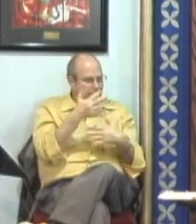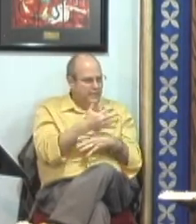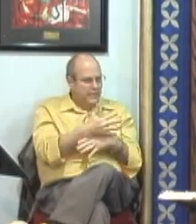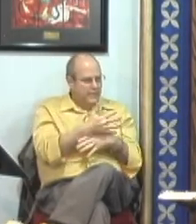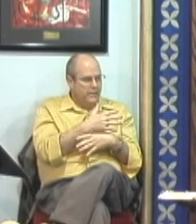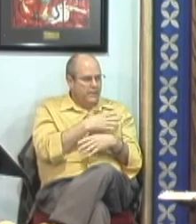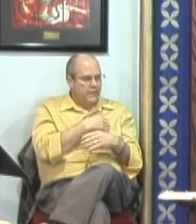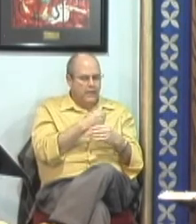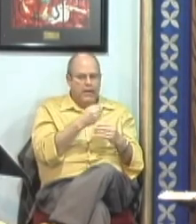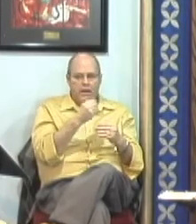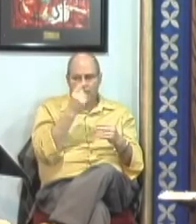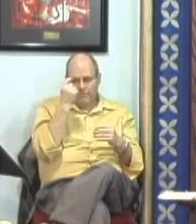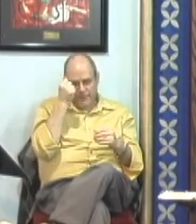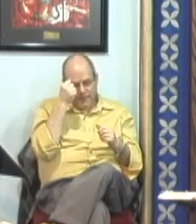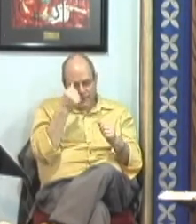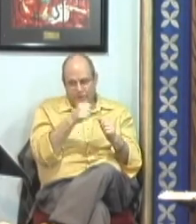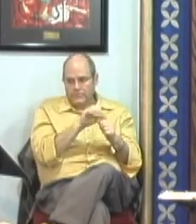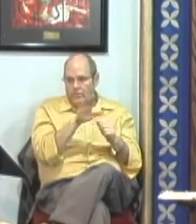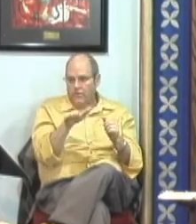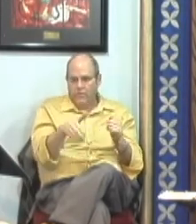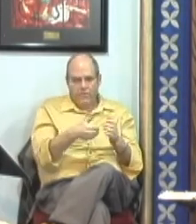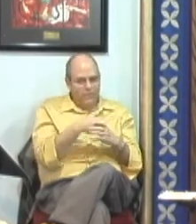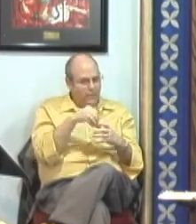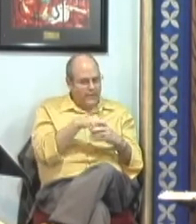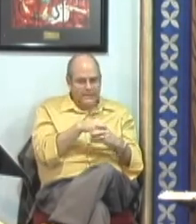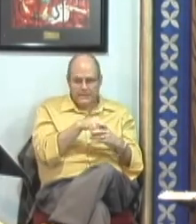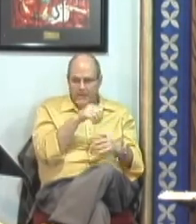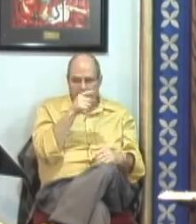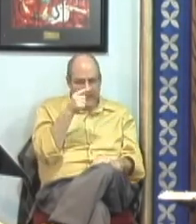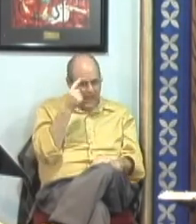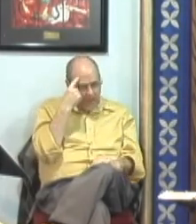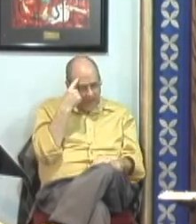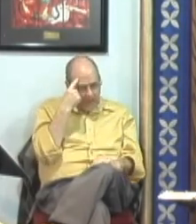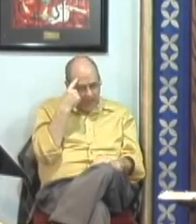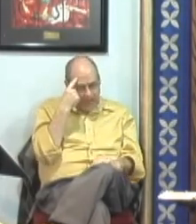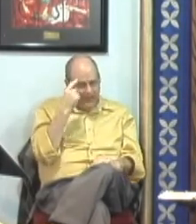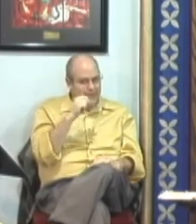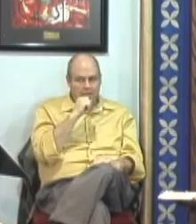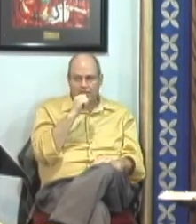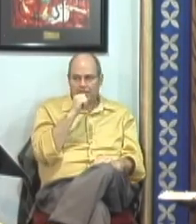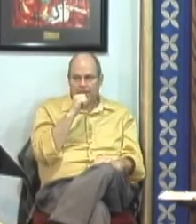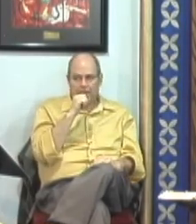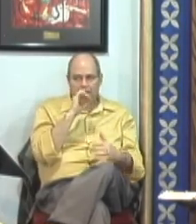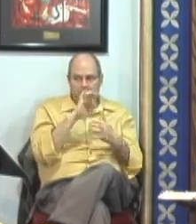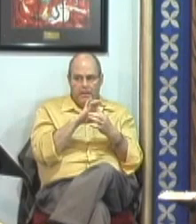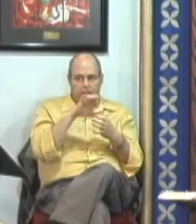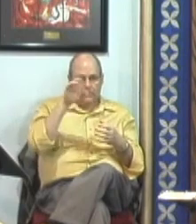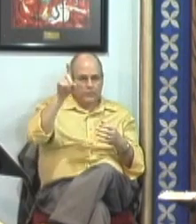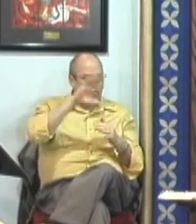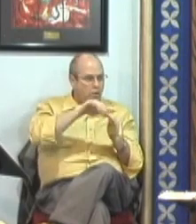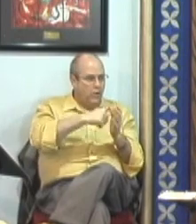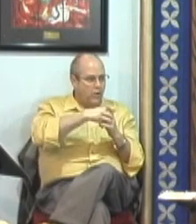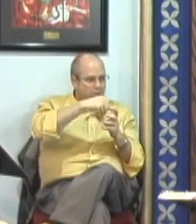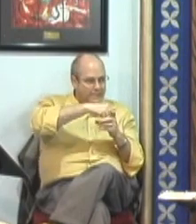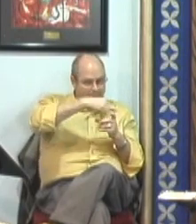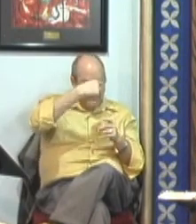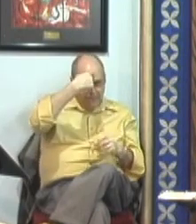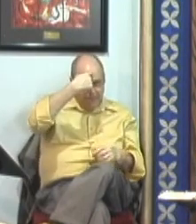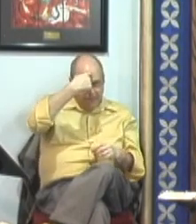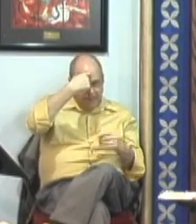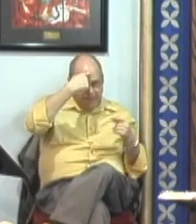our traumatic memories, all that's in there that is not of you, all that's in there that is